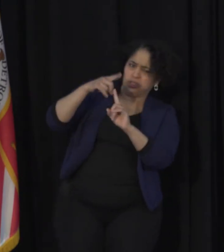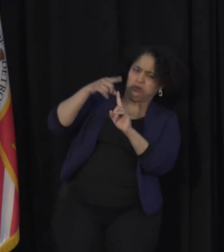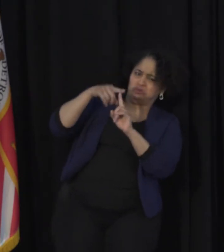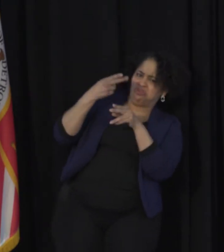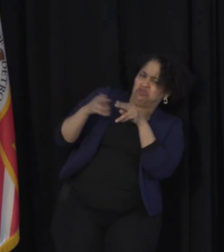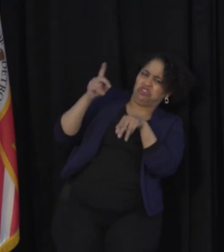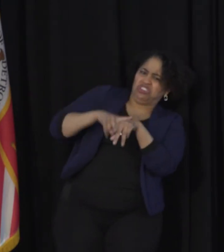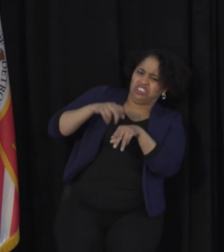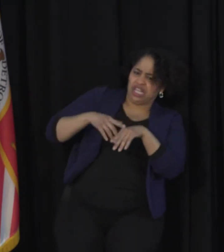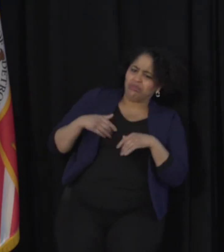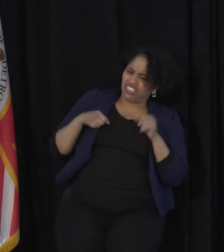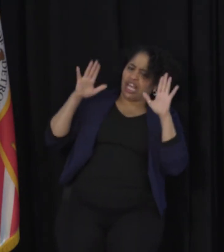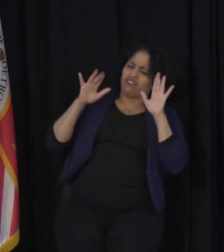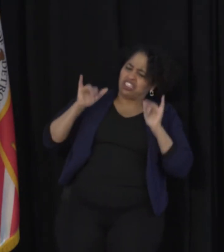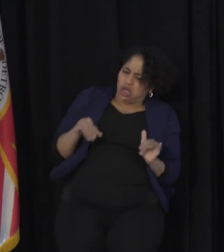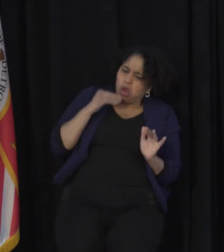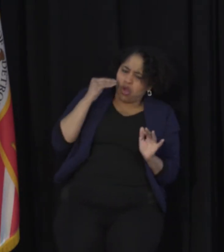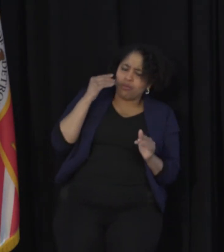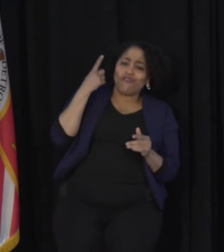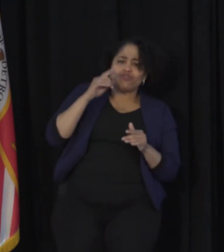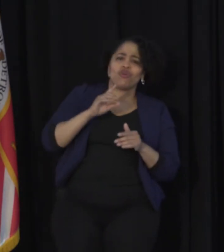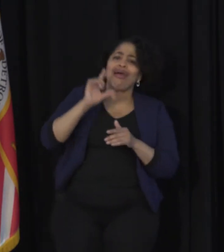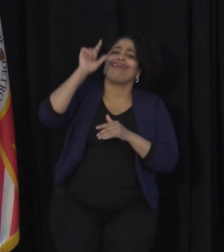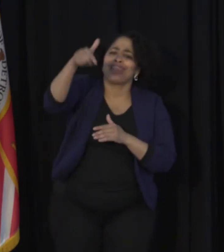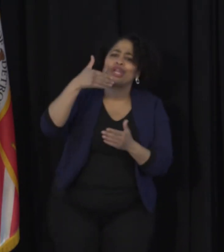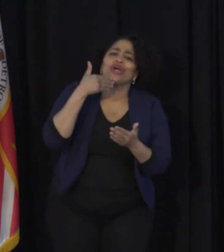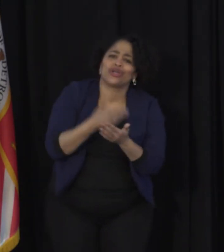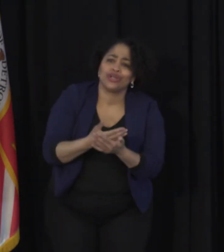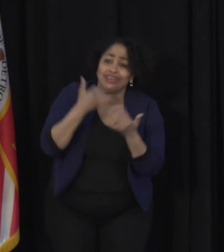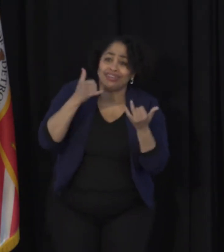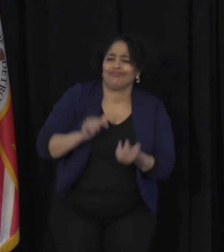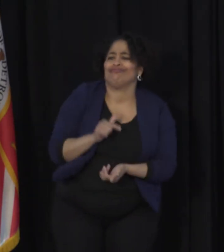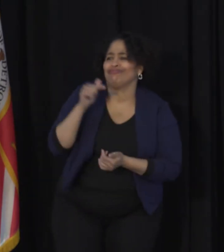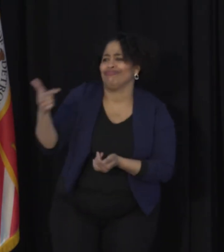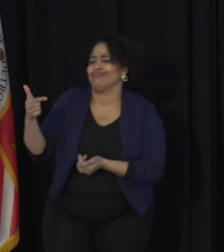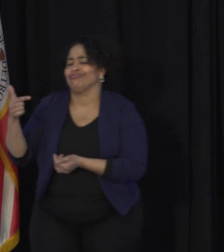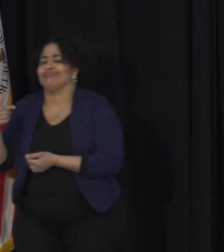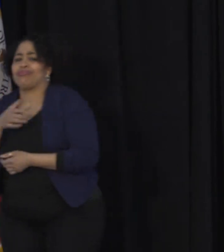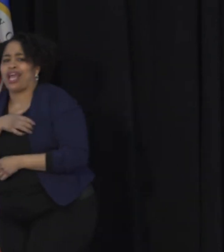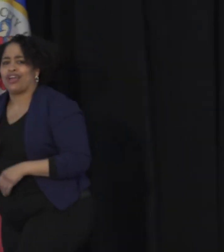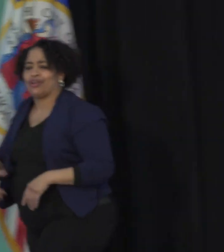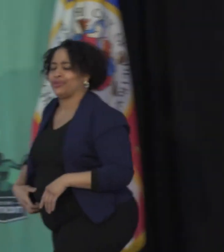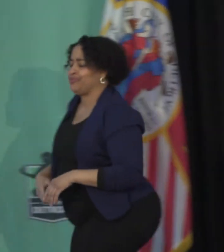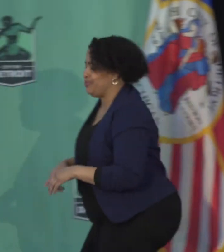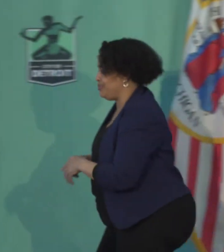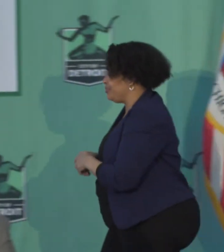for the overall good. So with that, I'll turn it back over to the mayor. So